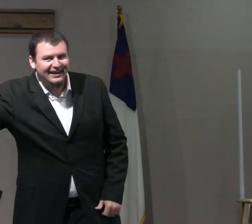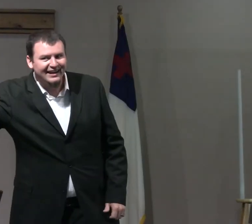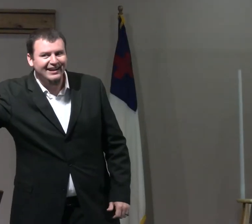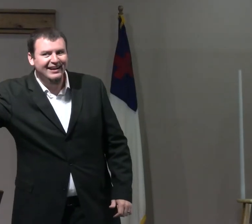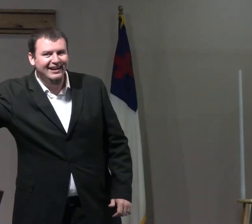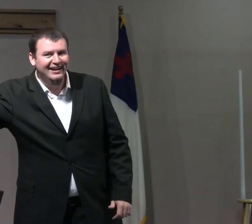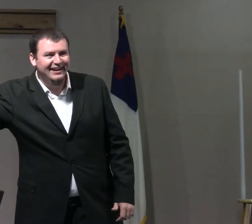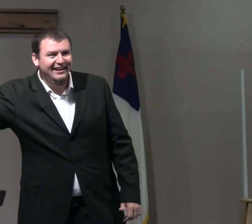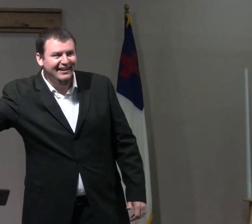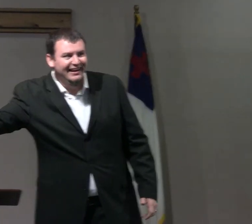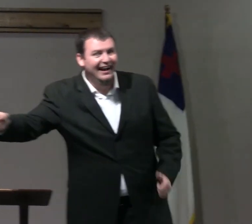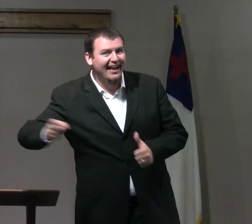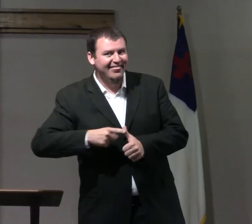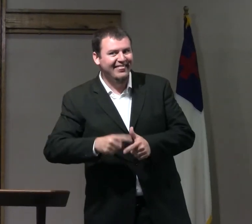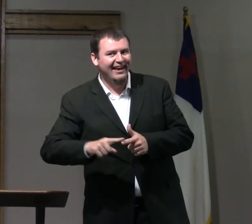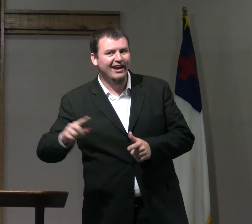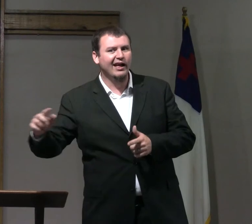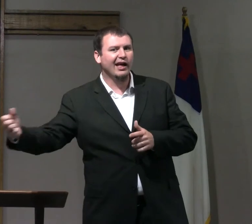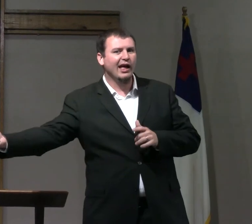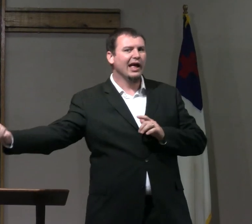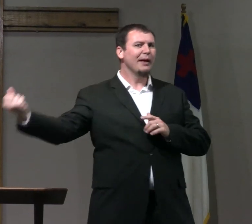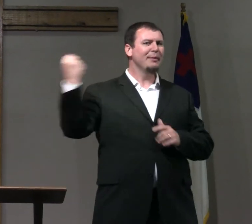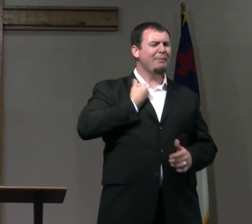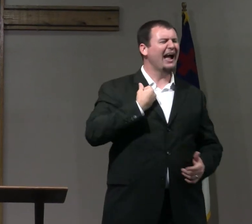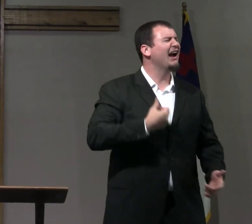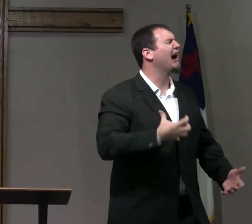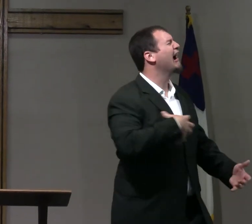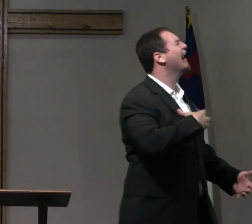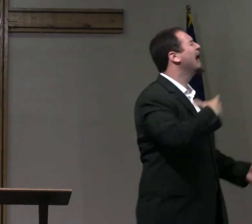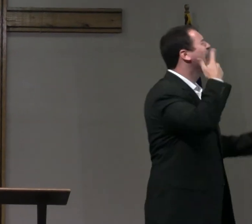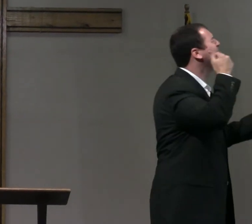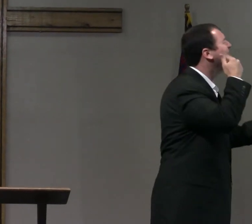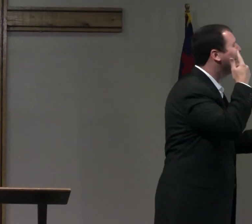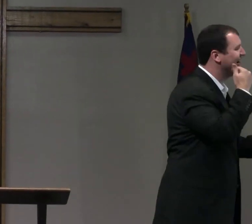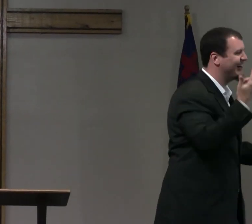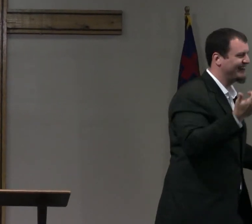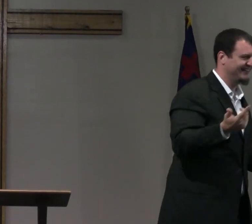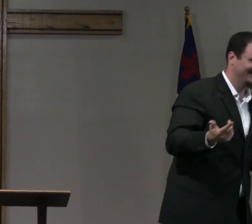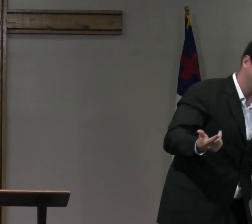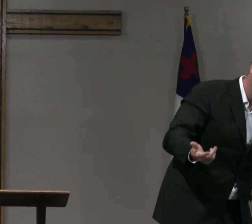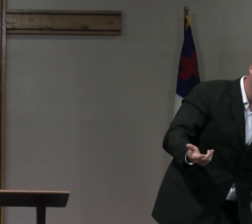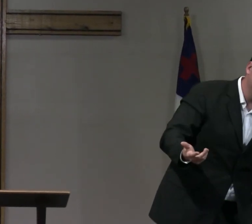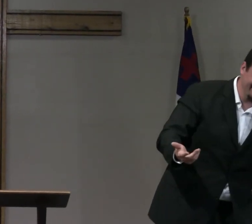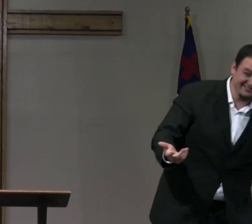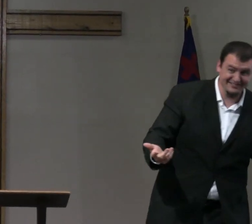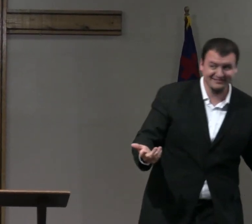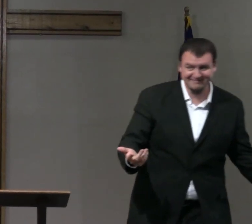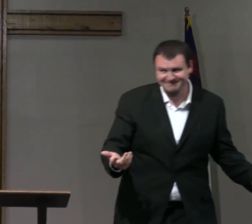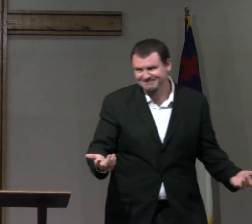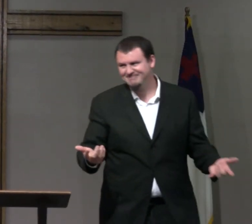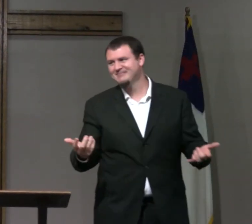That means he hit her first. And then he's crying saying, Dolly hit me back. It's